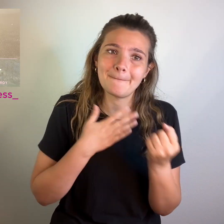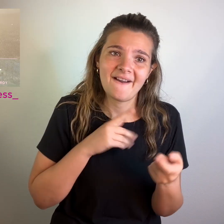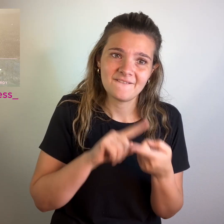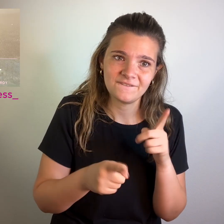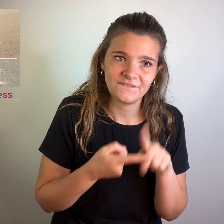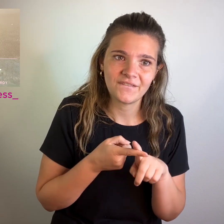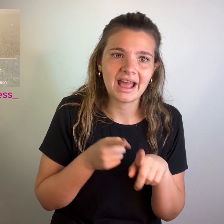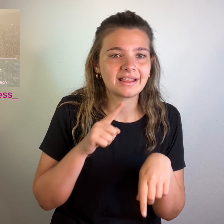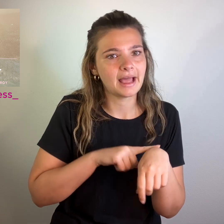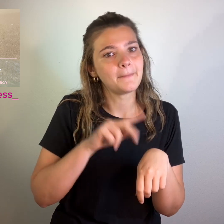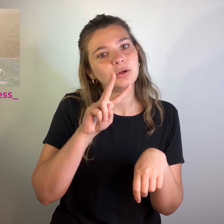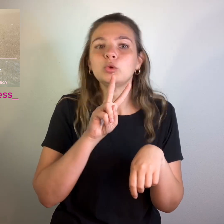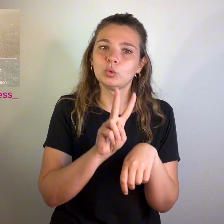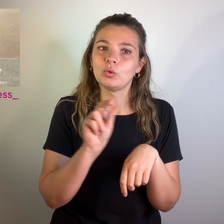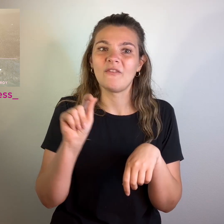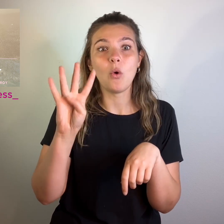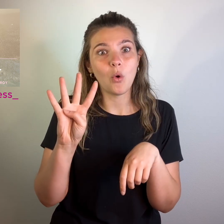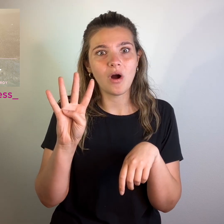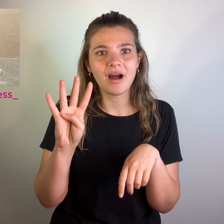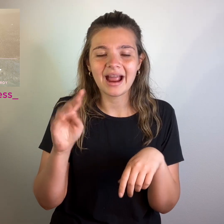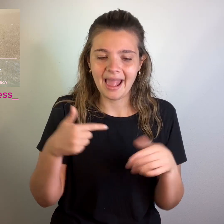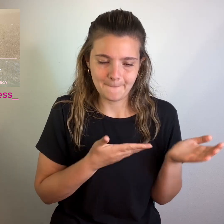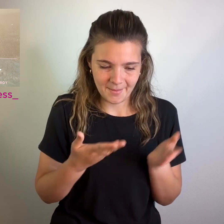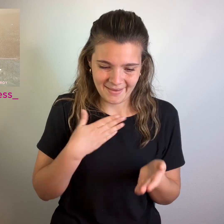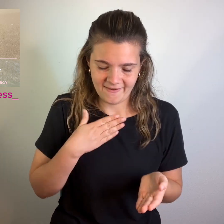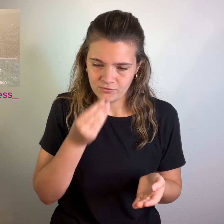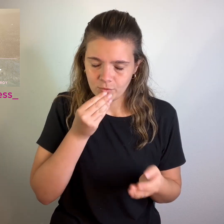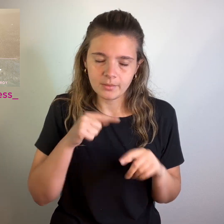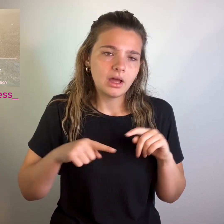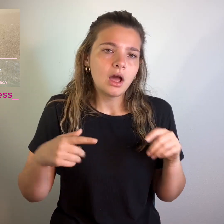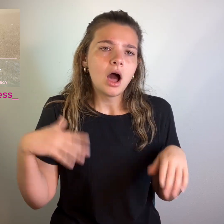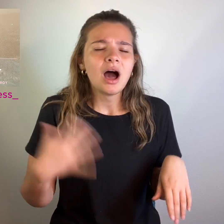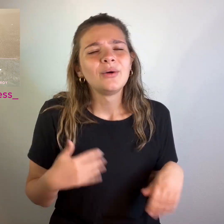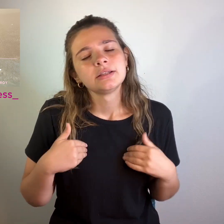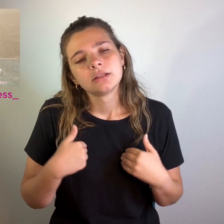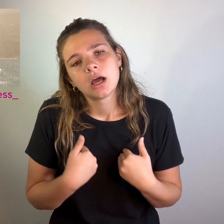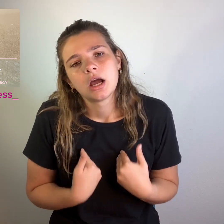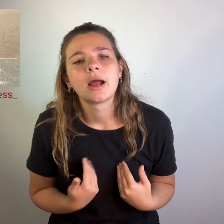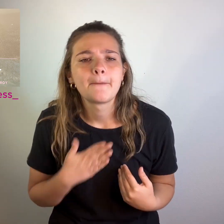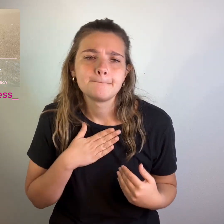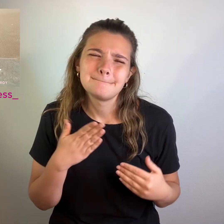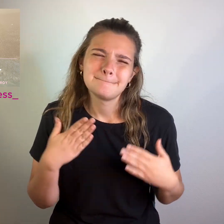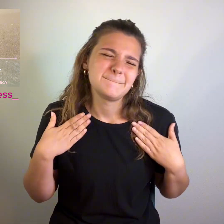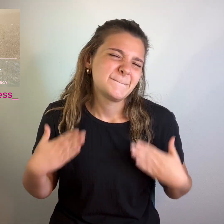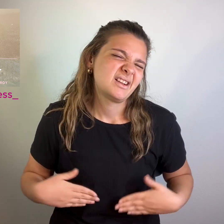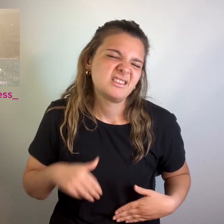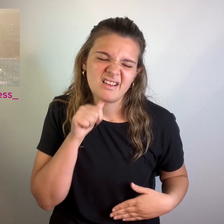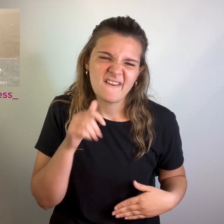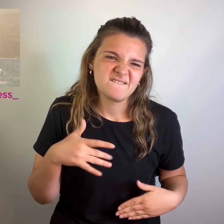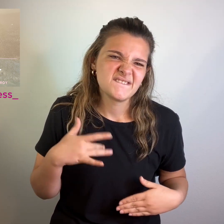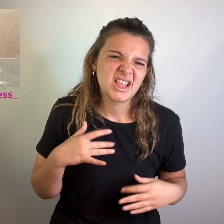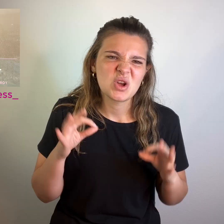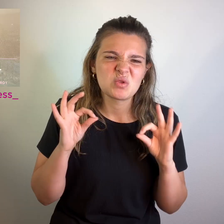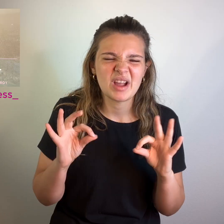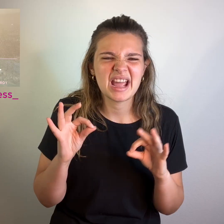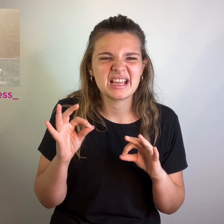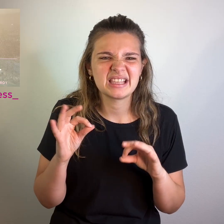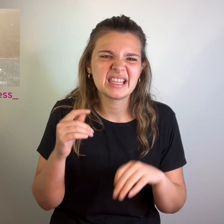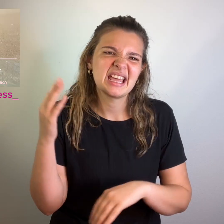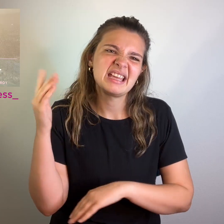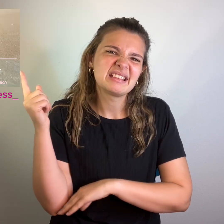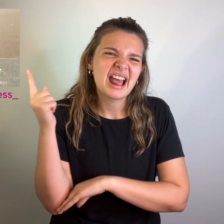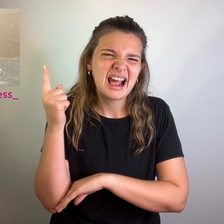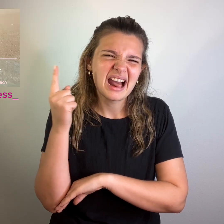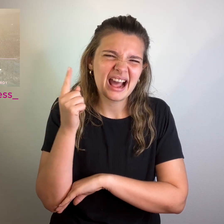4, and I just was so tired. My body wasn't really feeling great, like by midday, a lot of times I need to